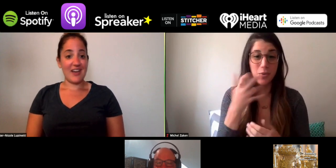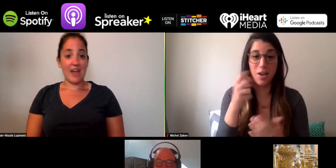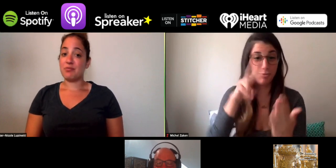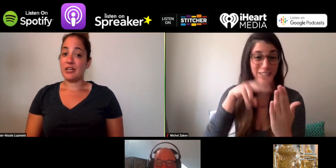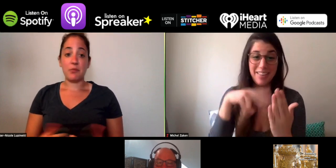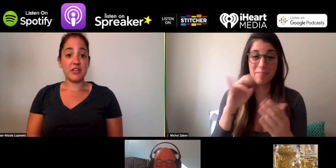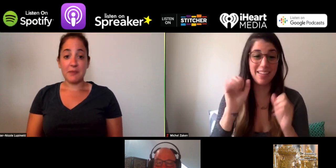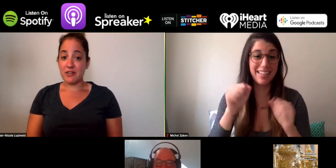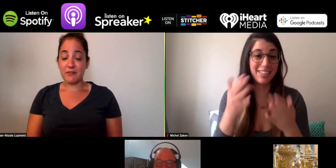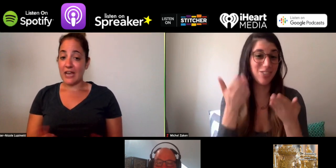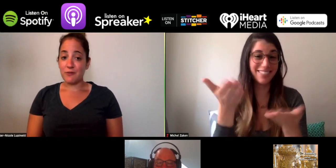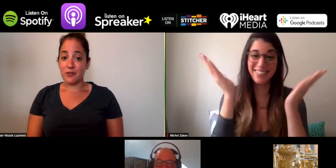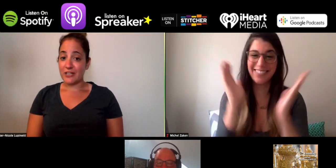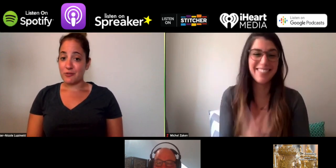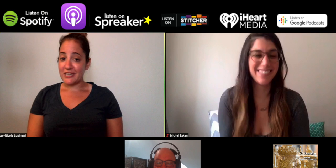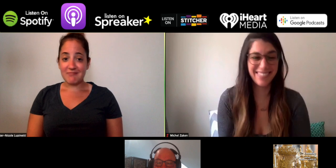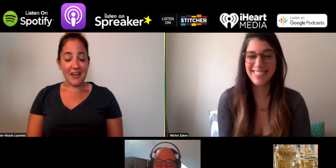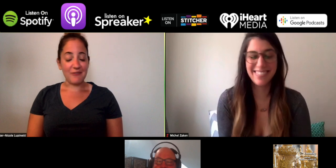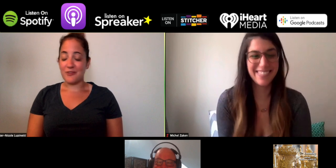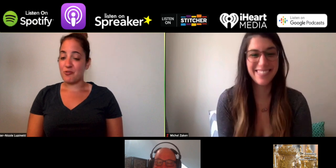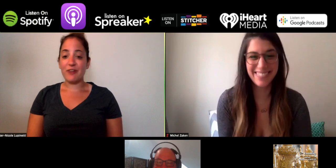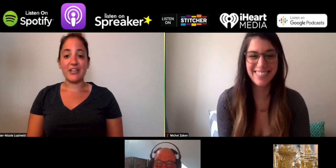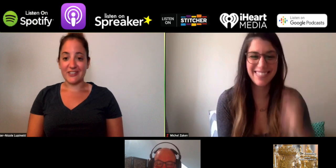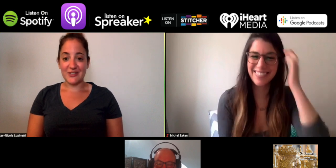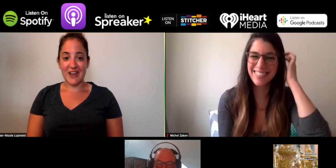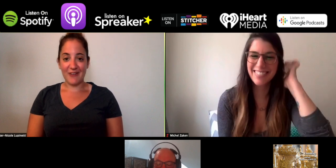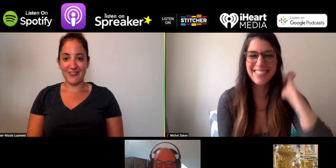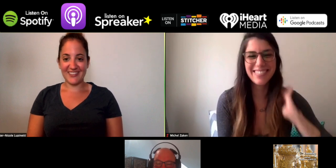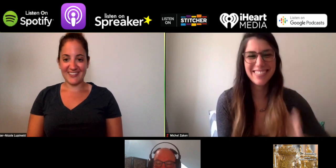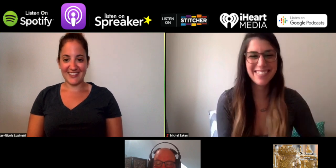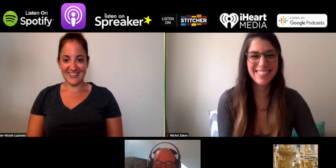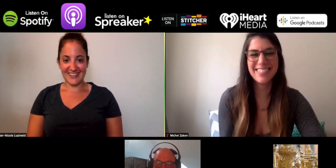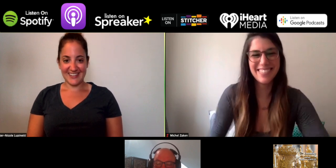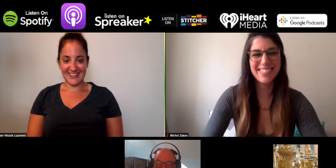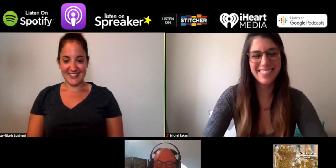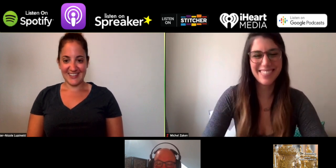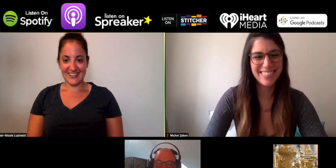Yeah, I have plenty of books about deaf gain if you'd like to read. I have great reading lists you can have.